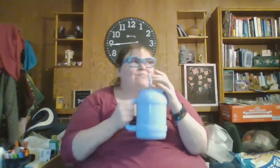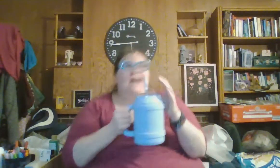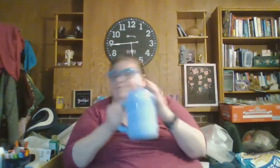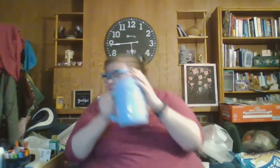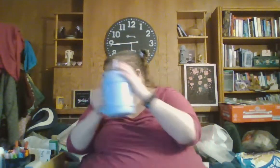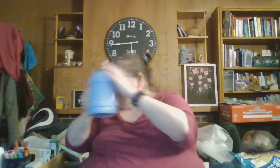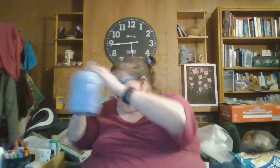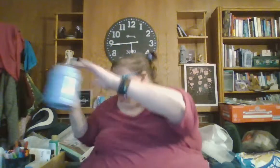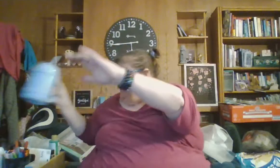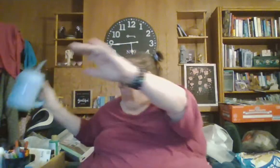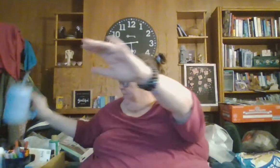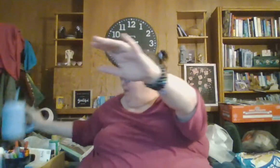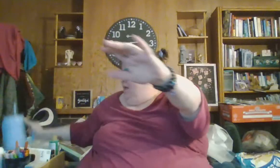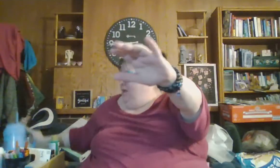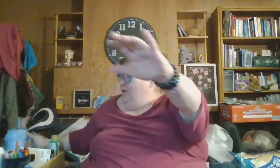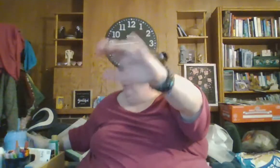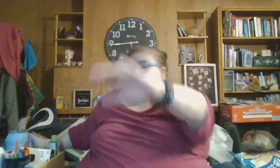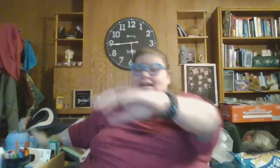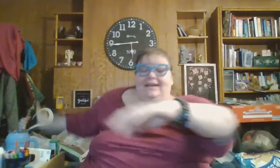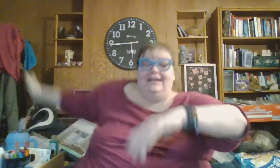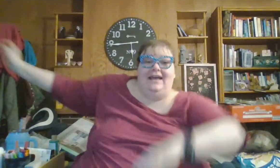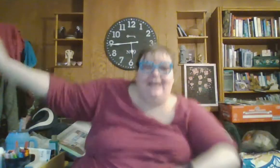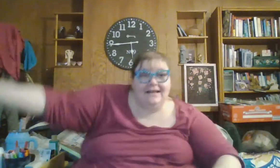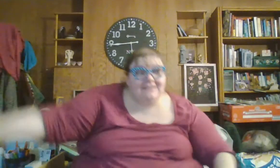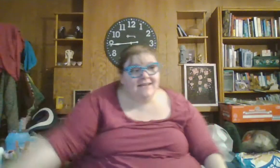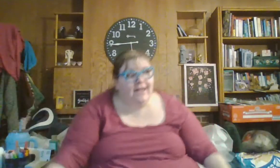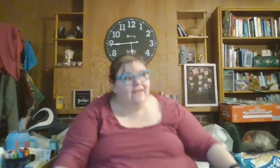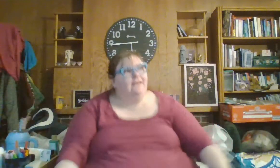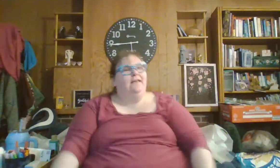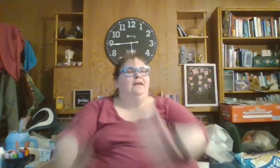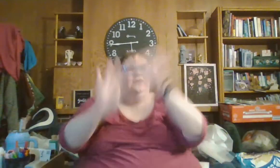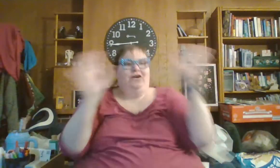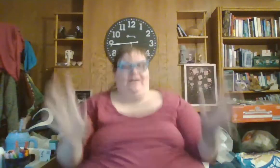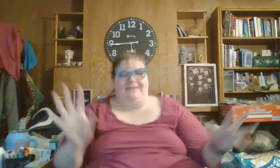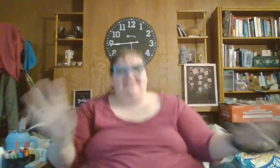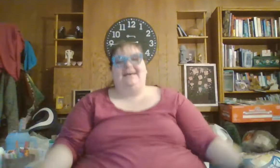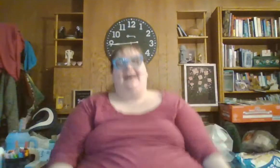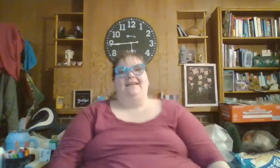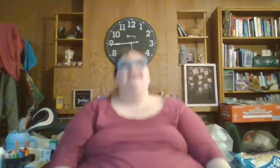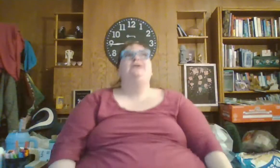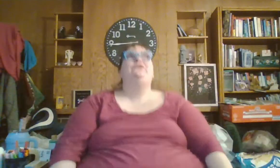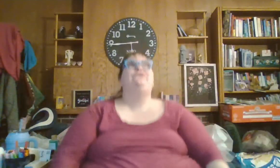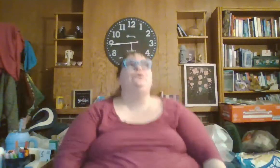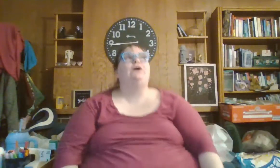I've been doing writing and graphic design for